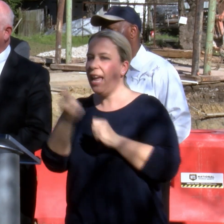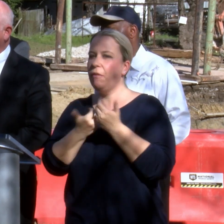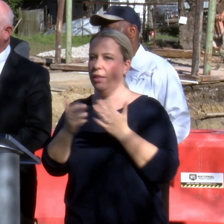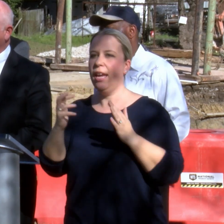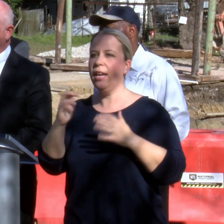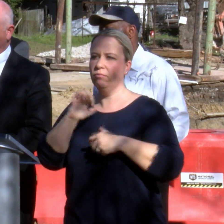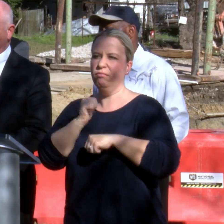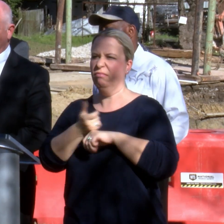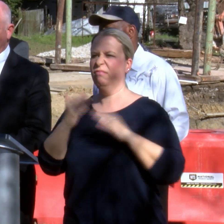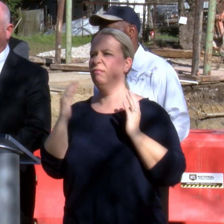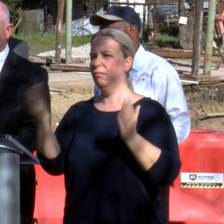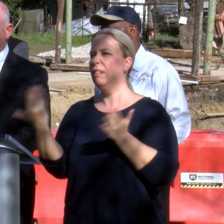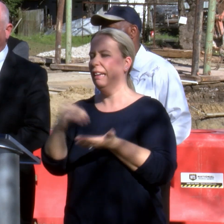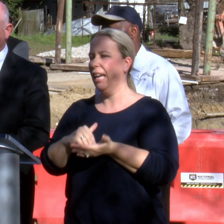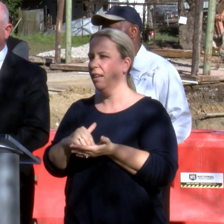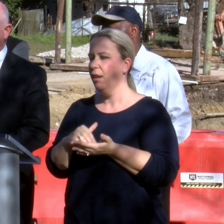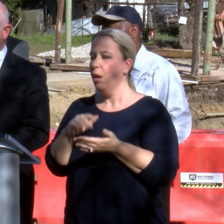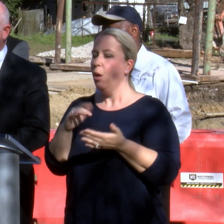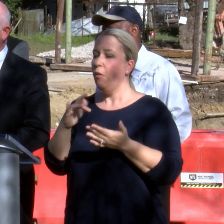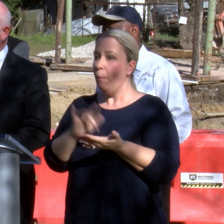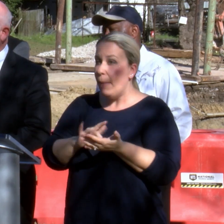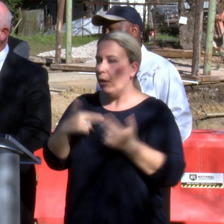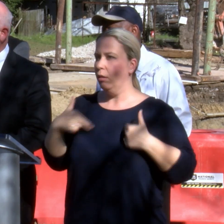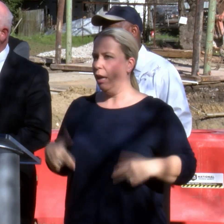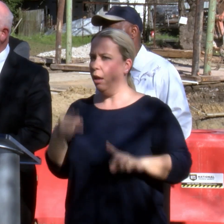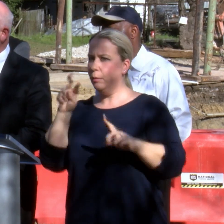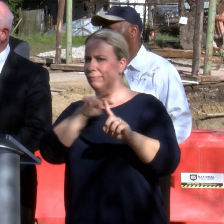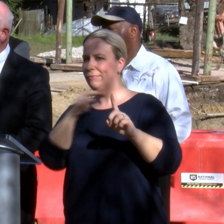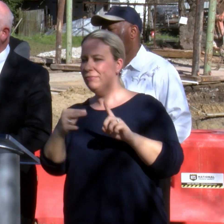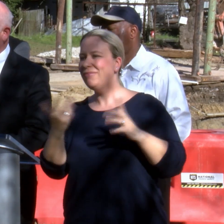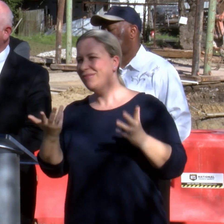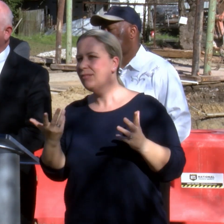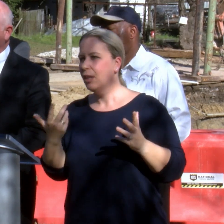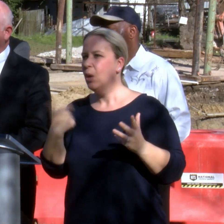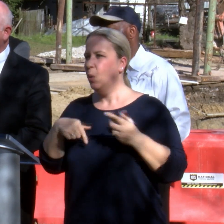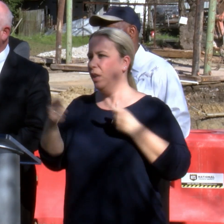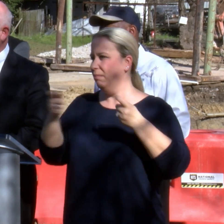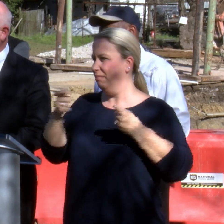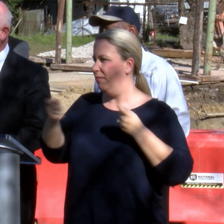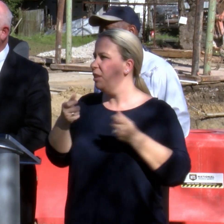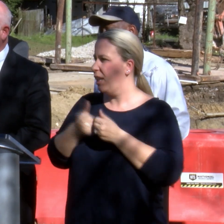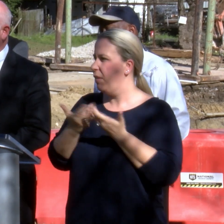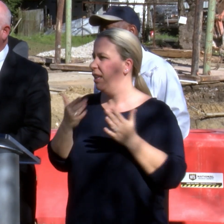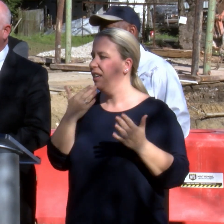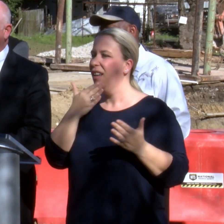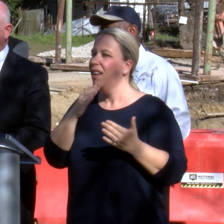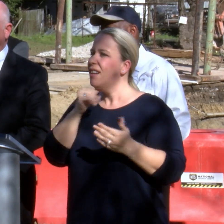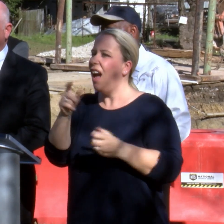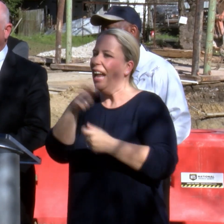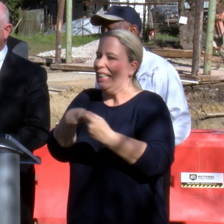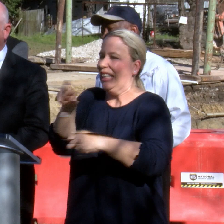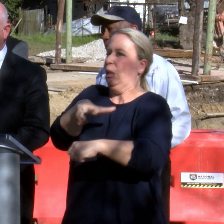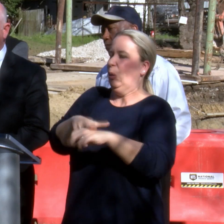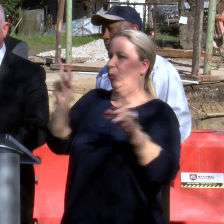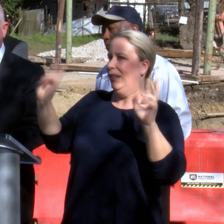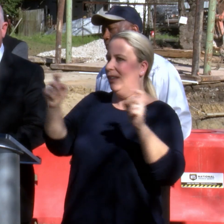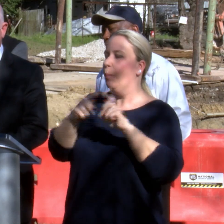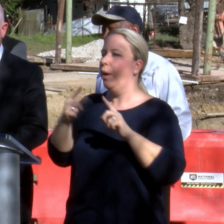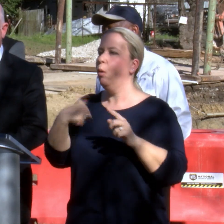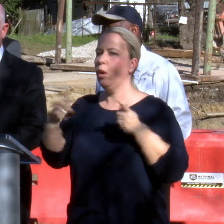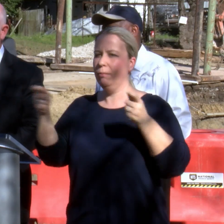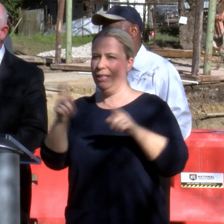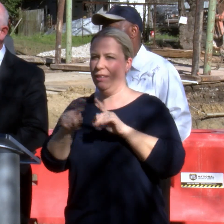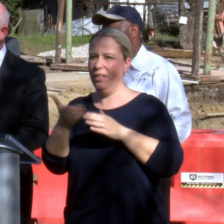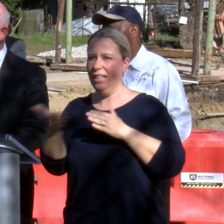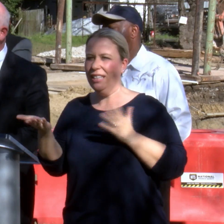full operations. And so from a medical and health standpoint, we're managing things. We're not quite back to normal, but we're managing things, and the public should feel